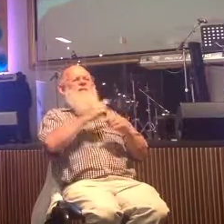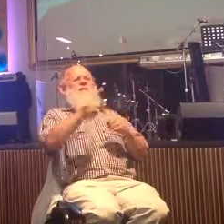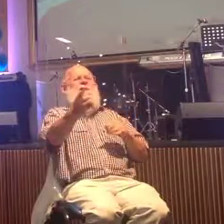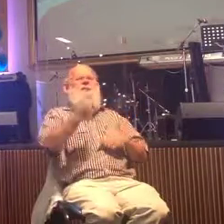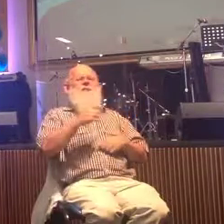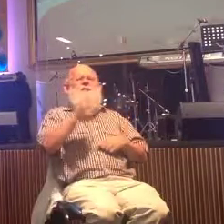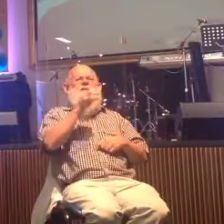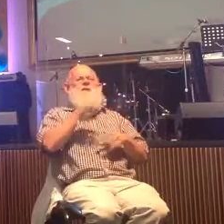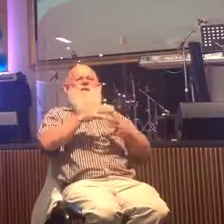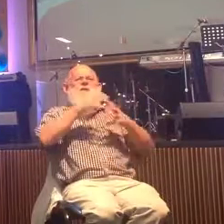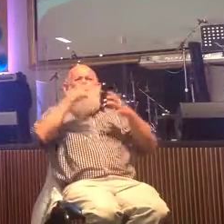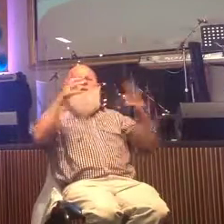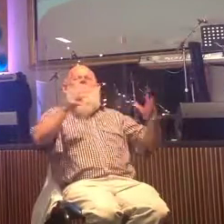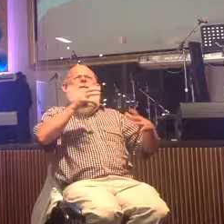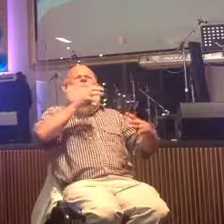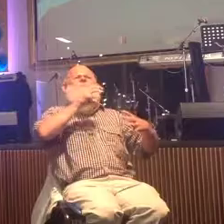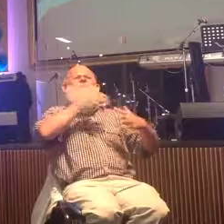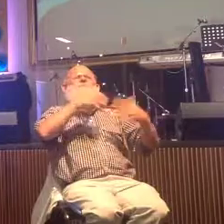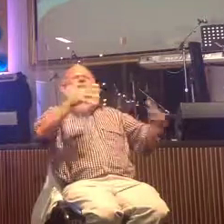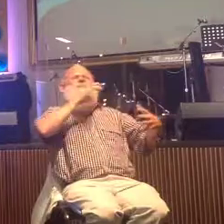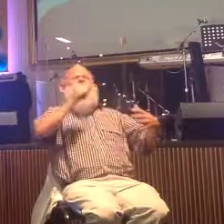Hulk, yelling and screaming and naked.